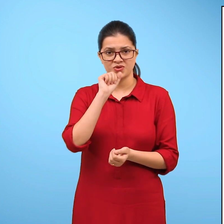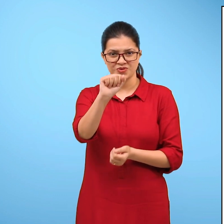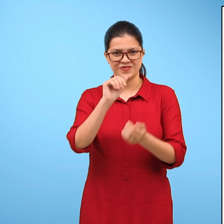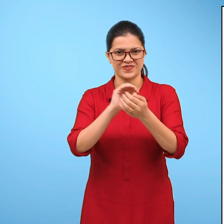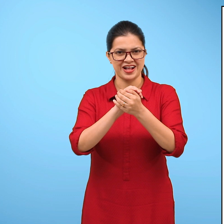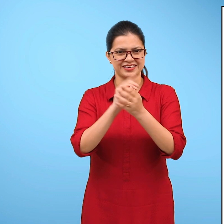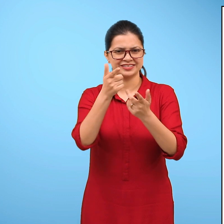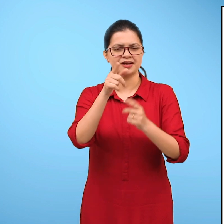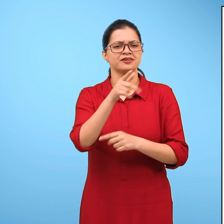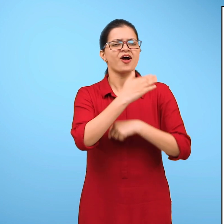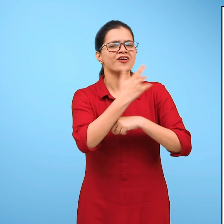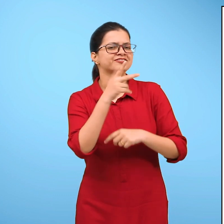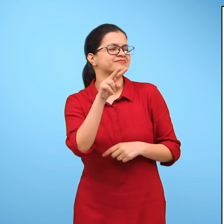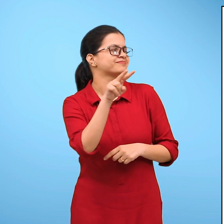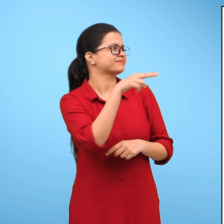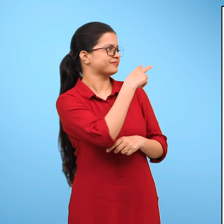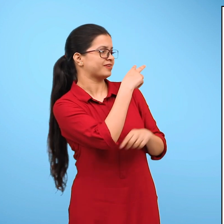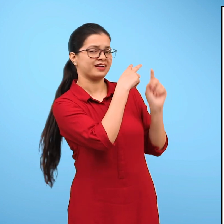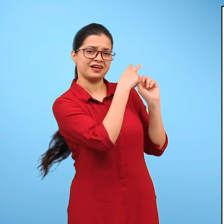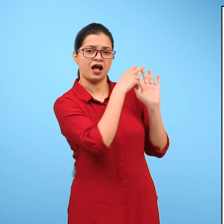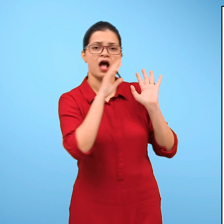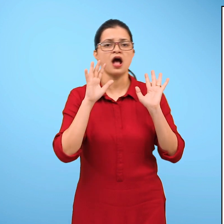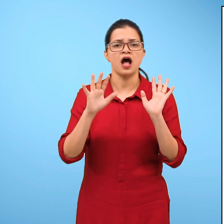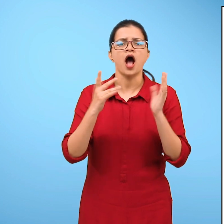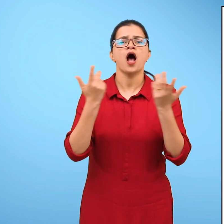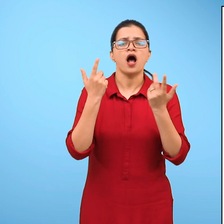Or when you turn and look at your friend?